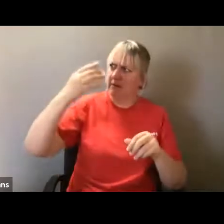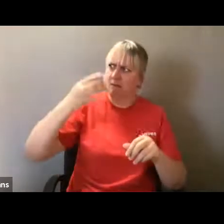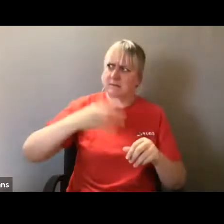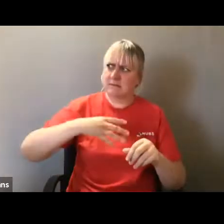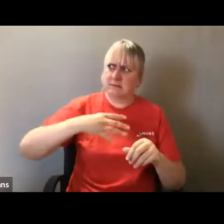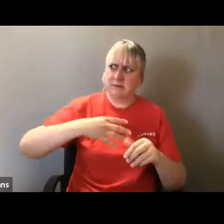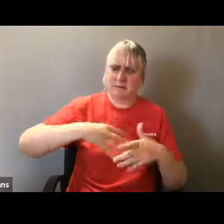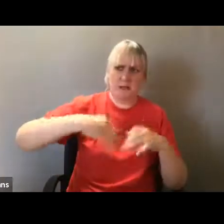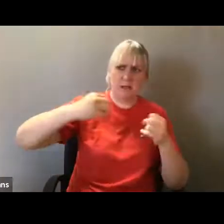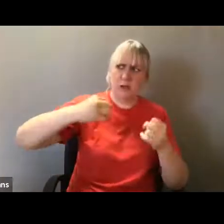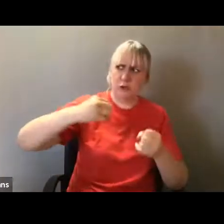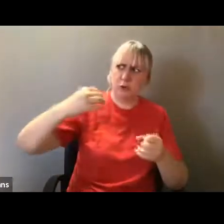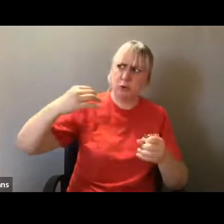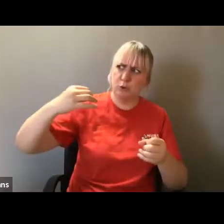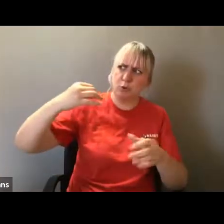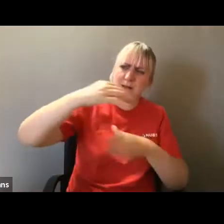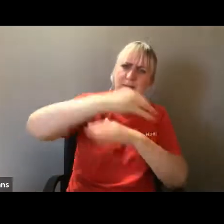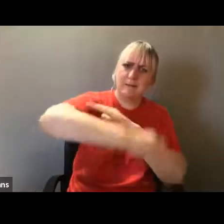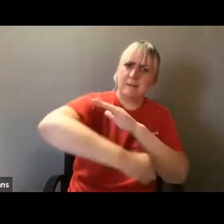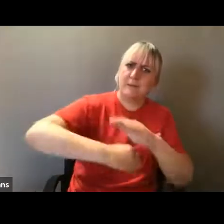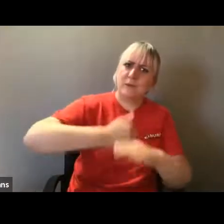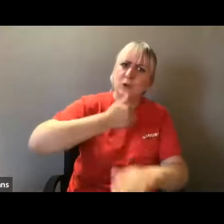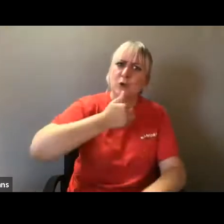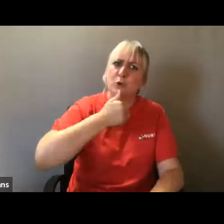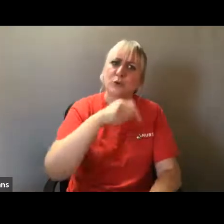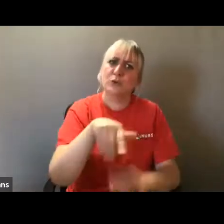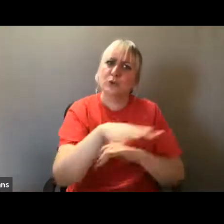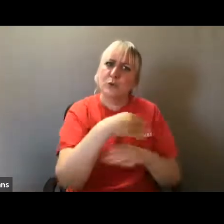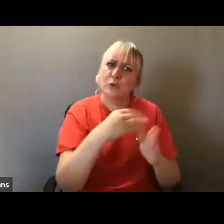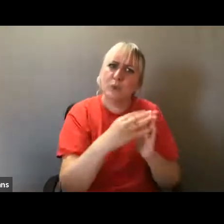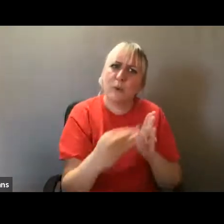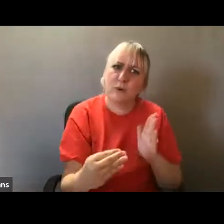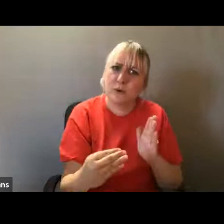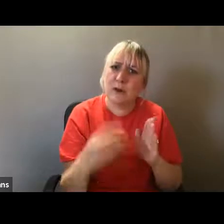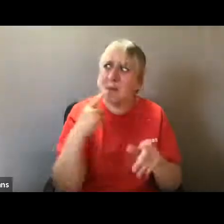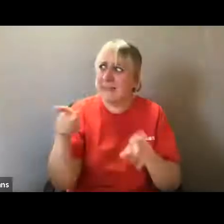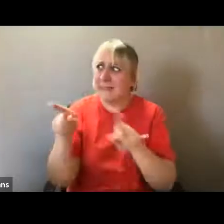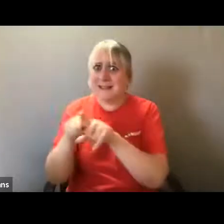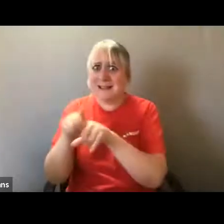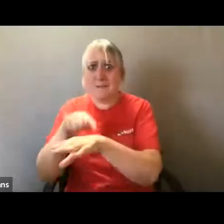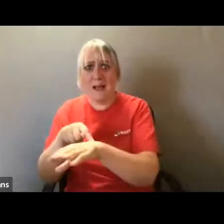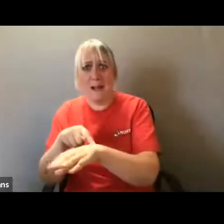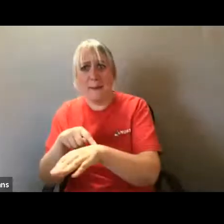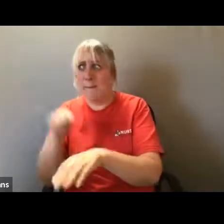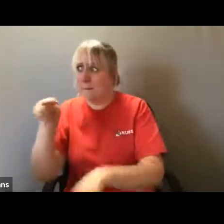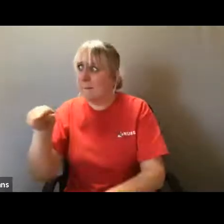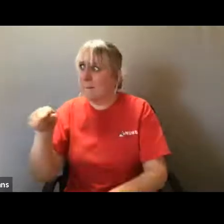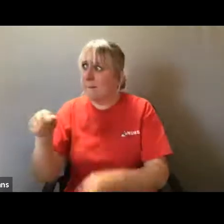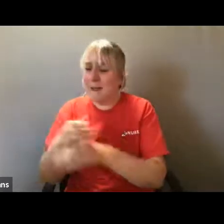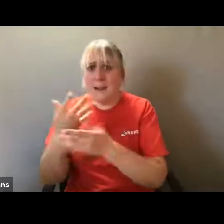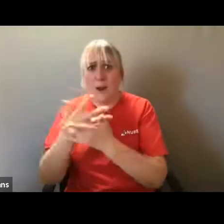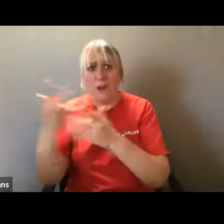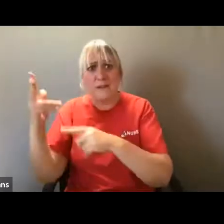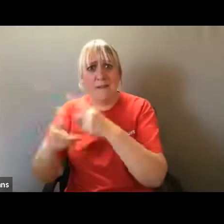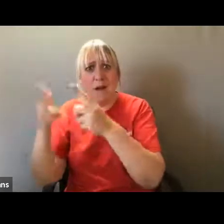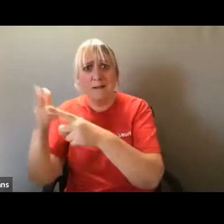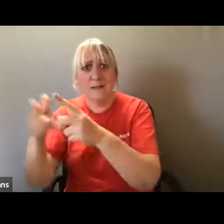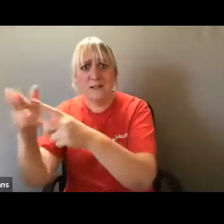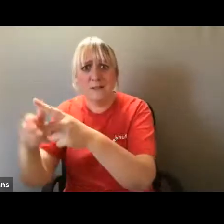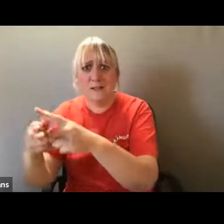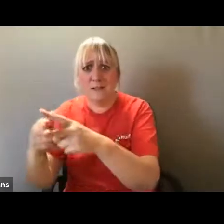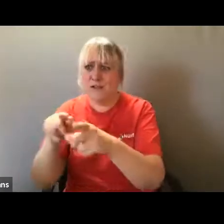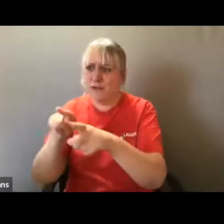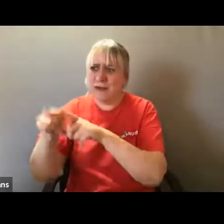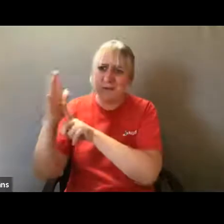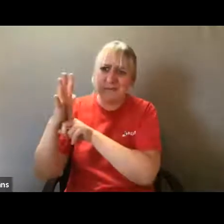officially signing up to the social model, were at the same time making cuts and deliberately regressing the rights of disabled people,